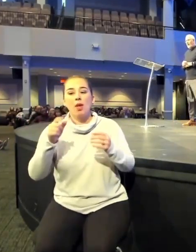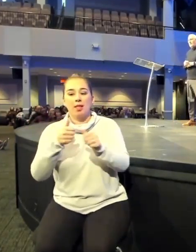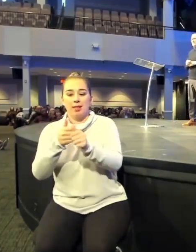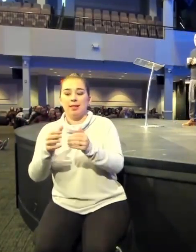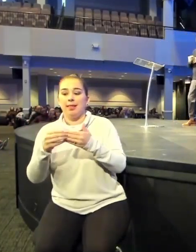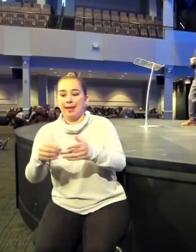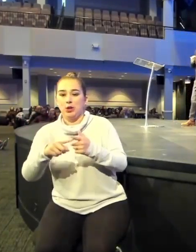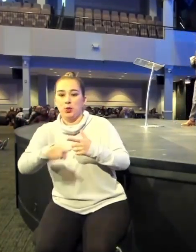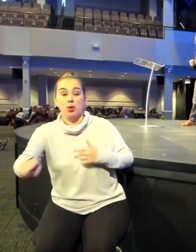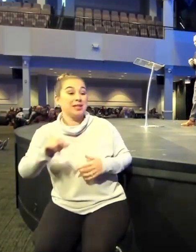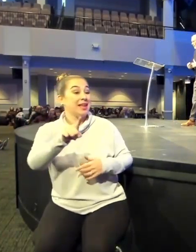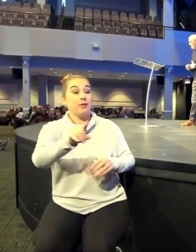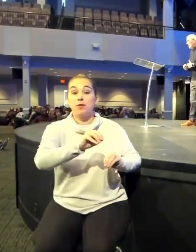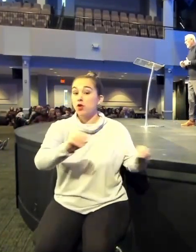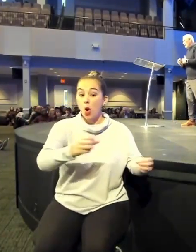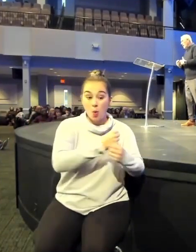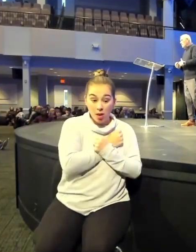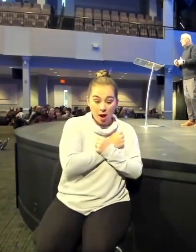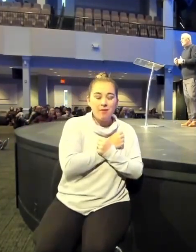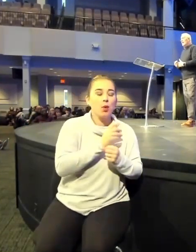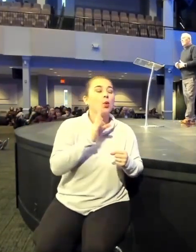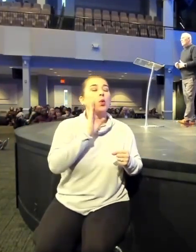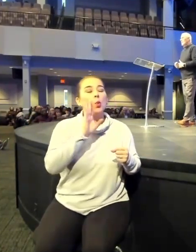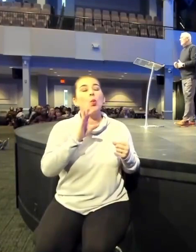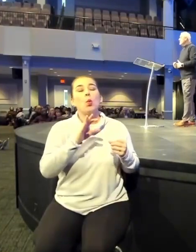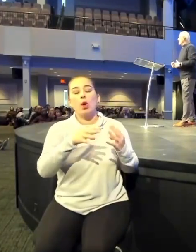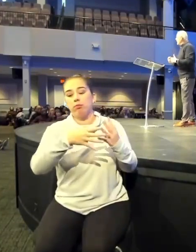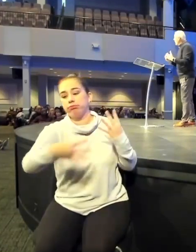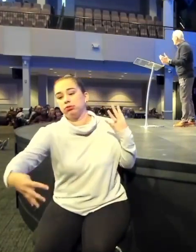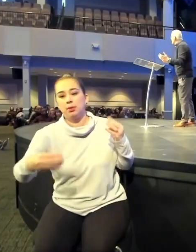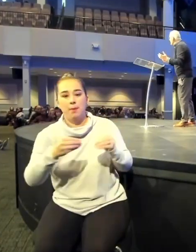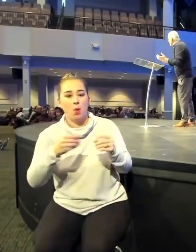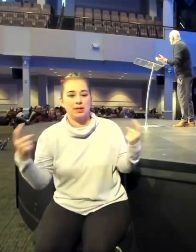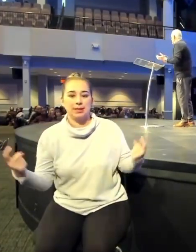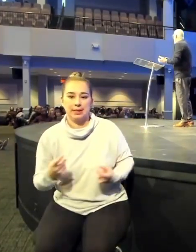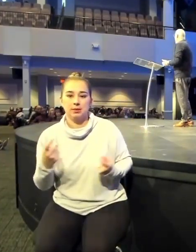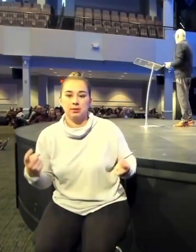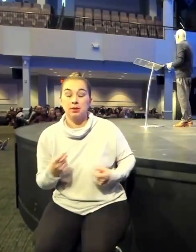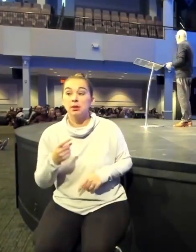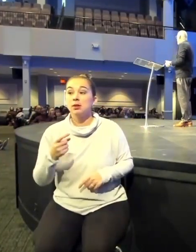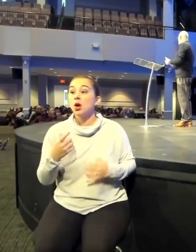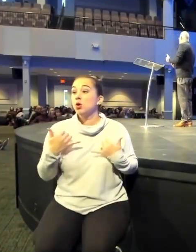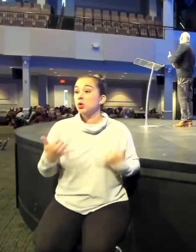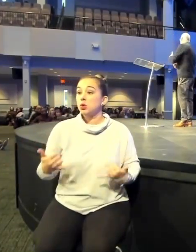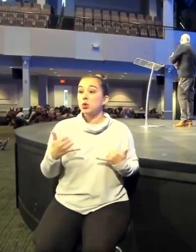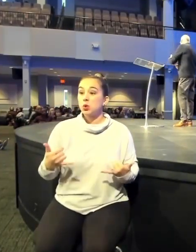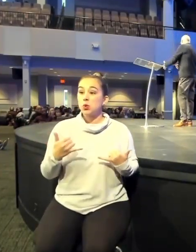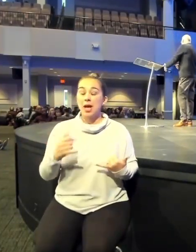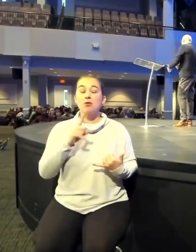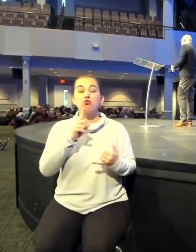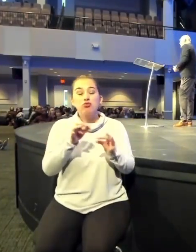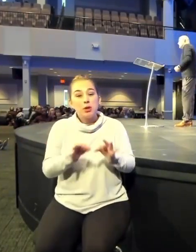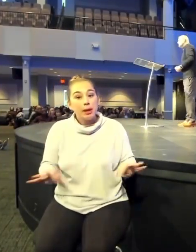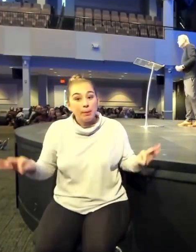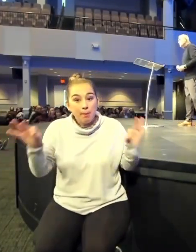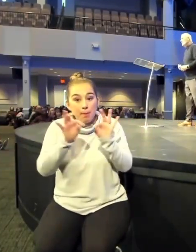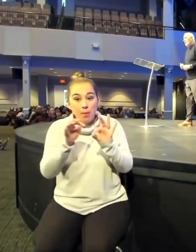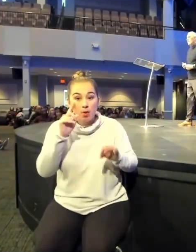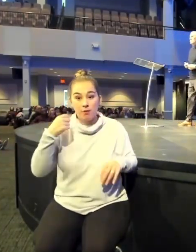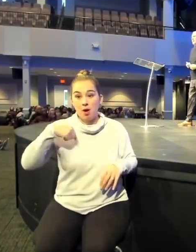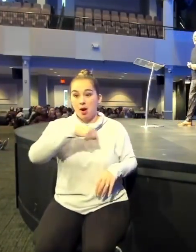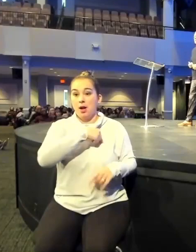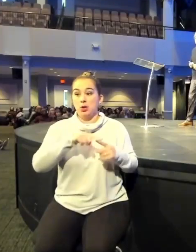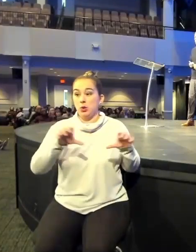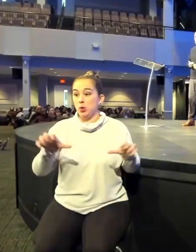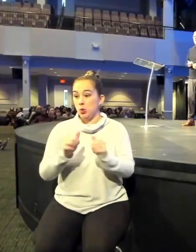your life if you don't have love in your life. And so what I want to do today, what I feel is so important for us to do